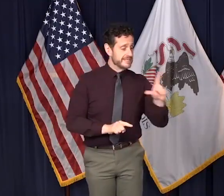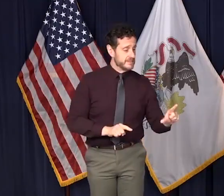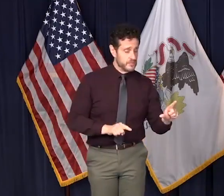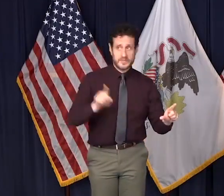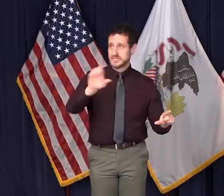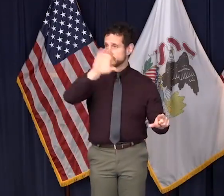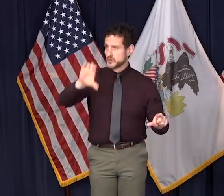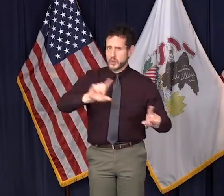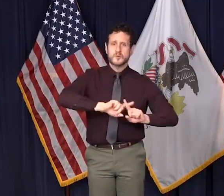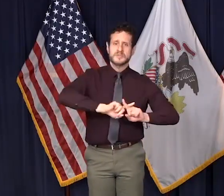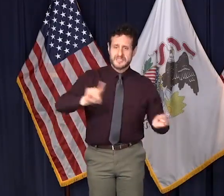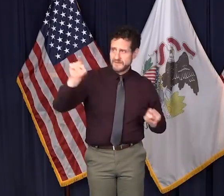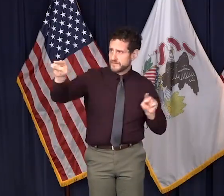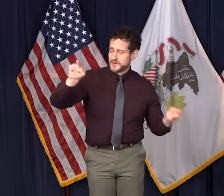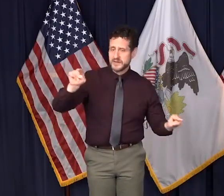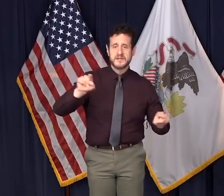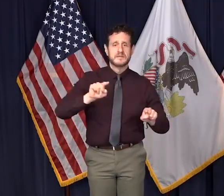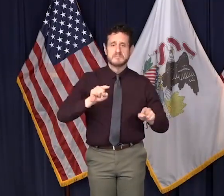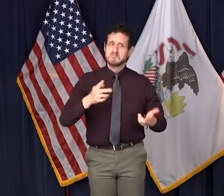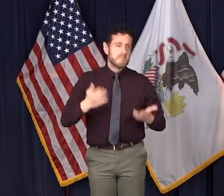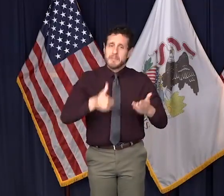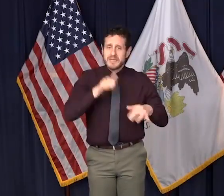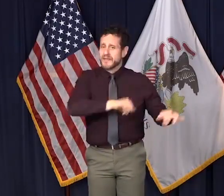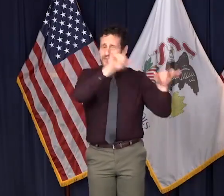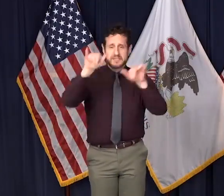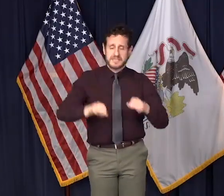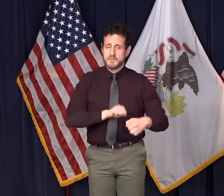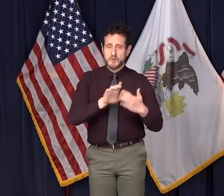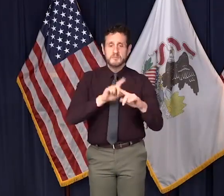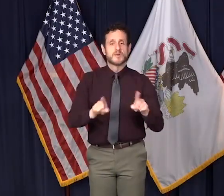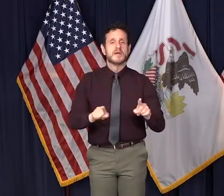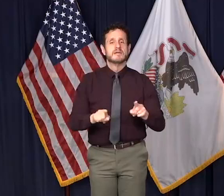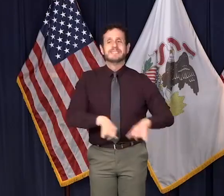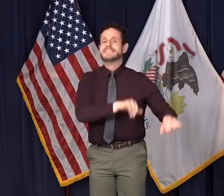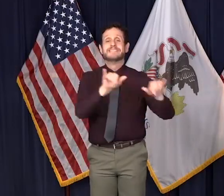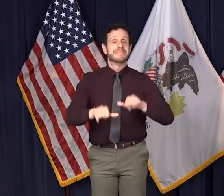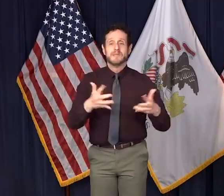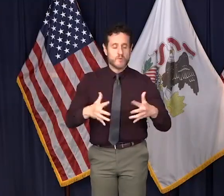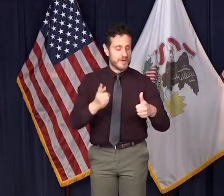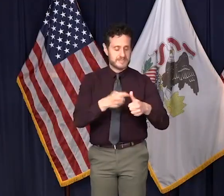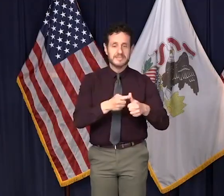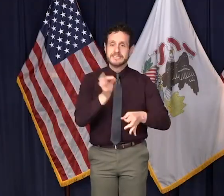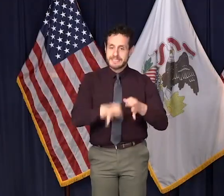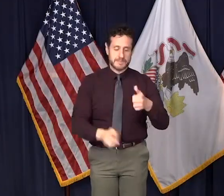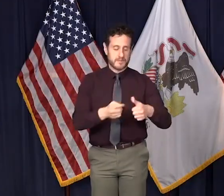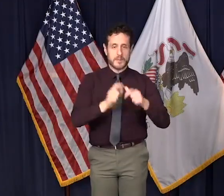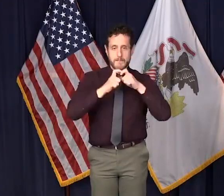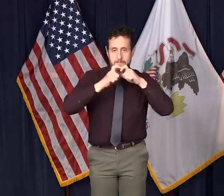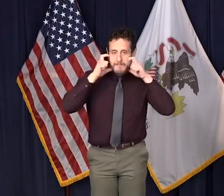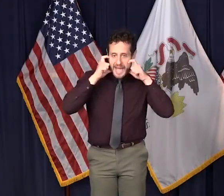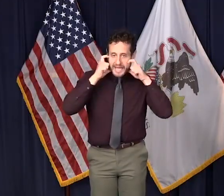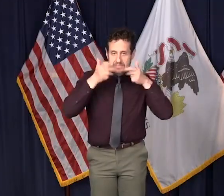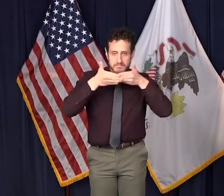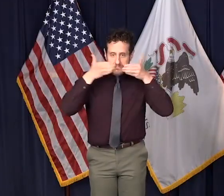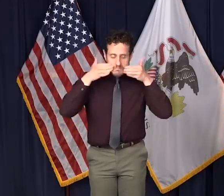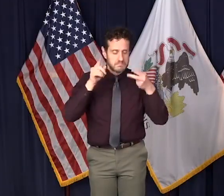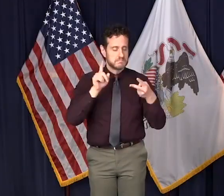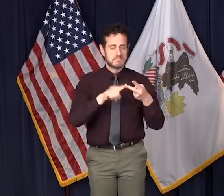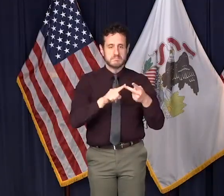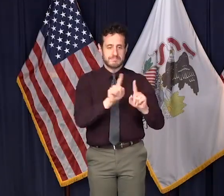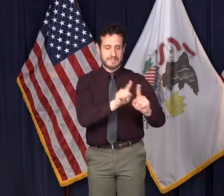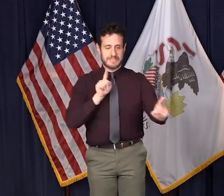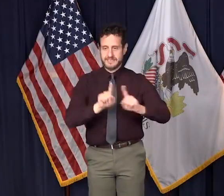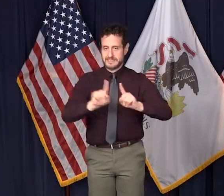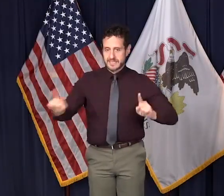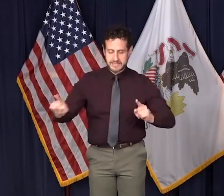there are certain things that are universal, and that's simple masking, face coverings, distancing, and washing